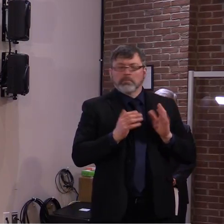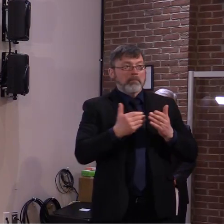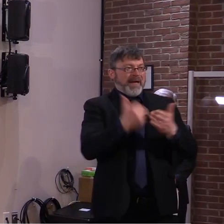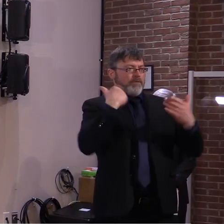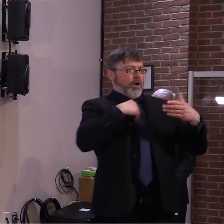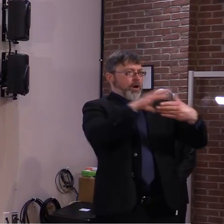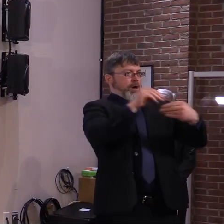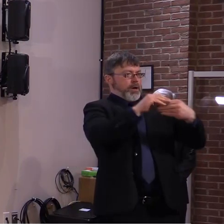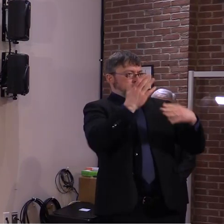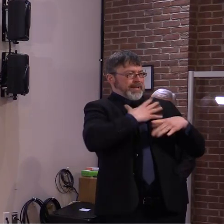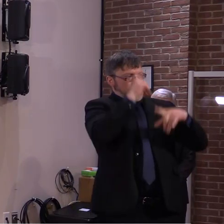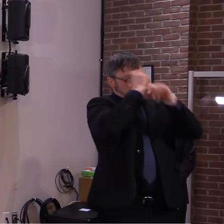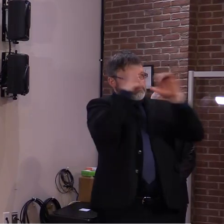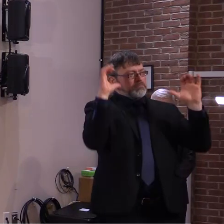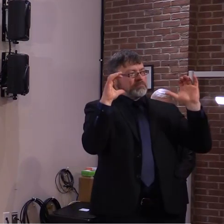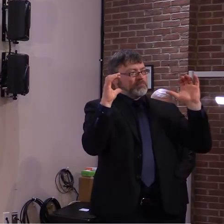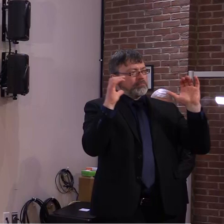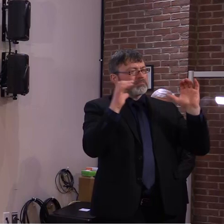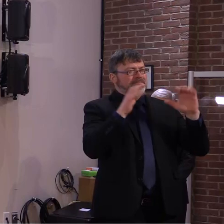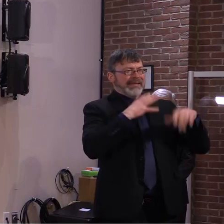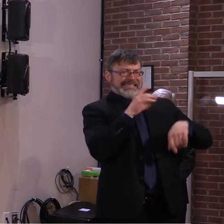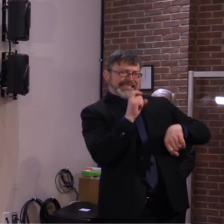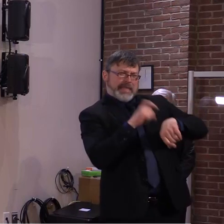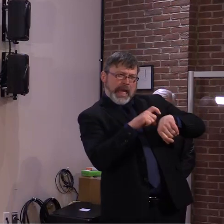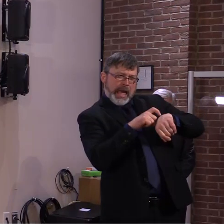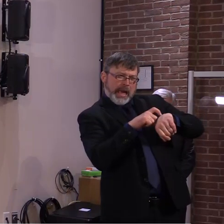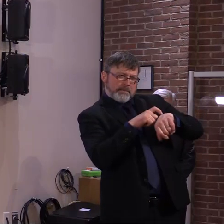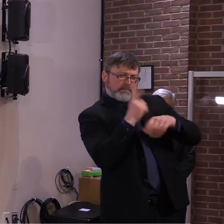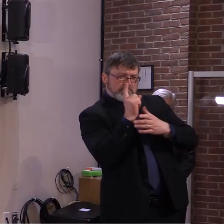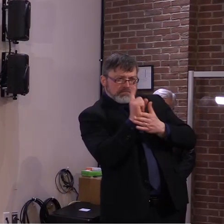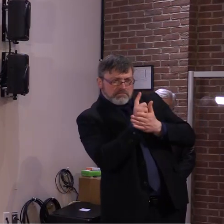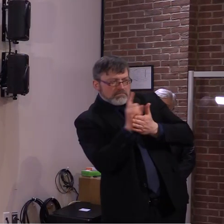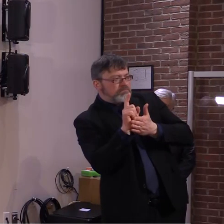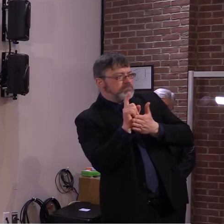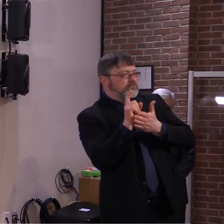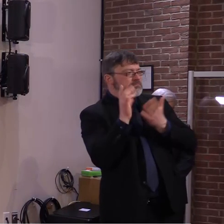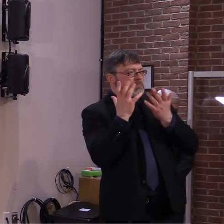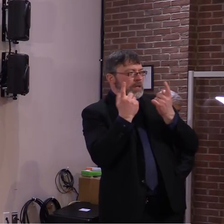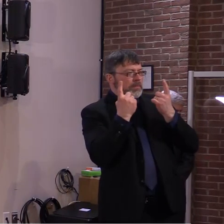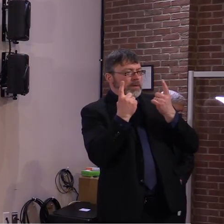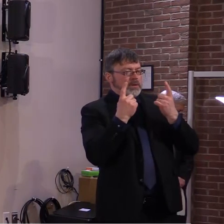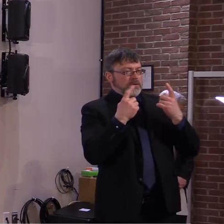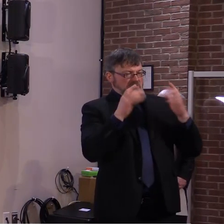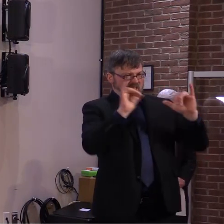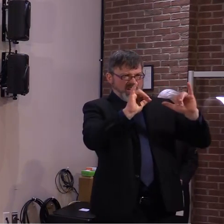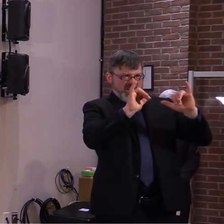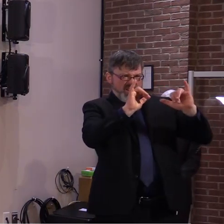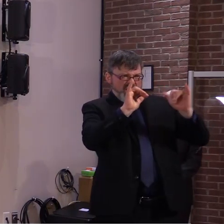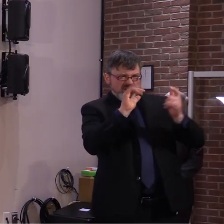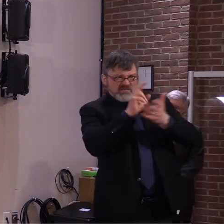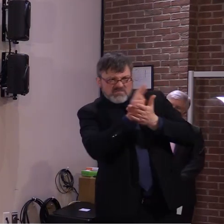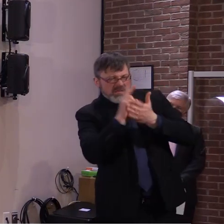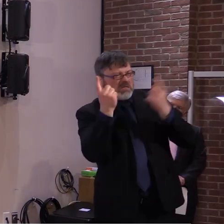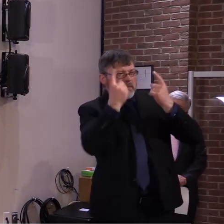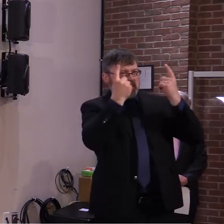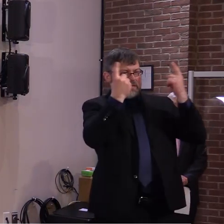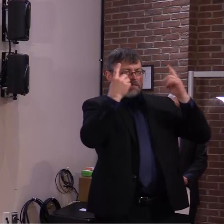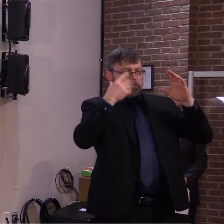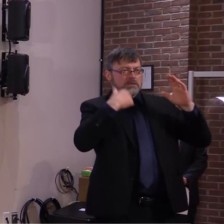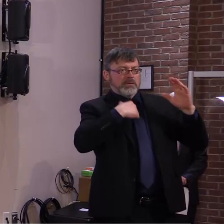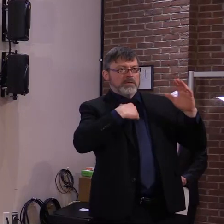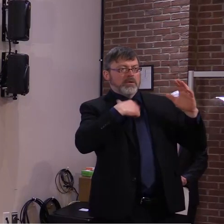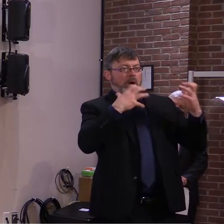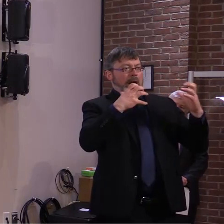give a couple more days to make sure that we're solid on the data, and then we'll move forward. This plan will be a